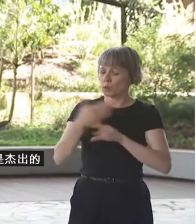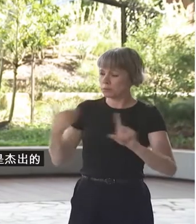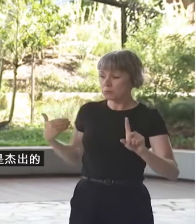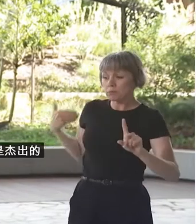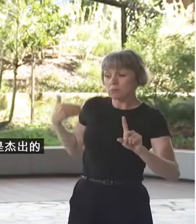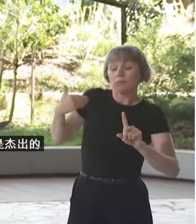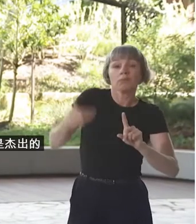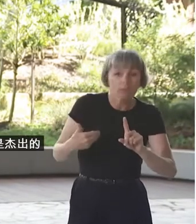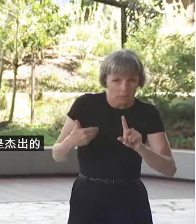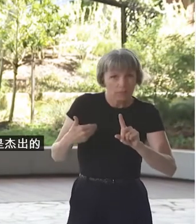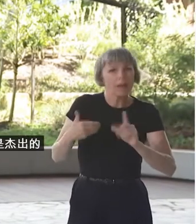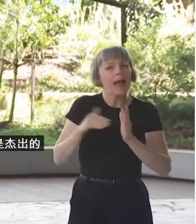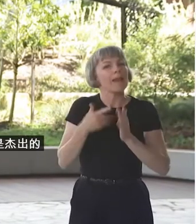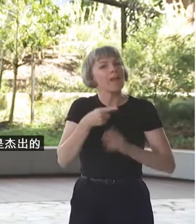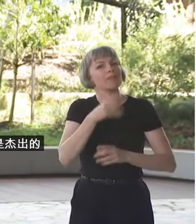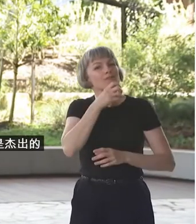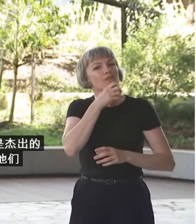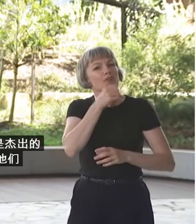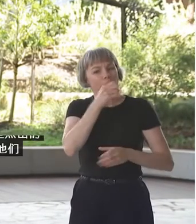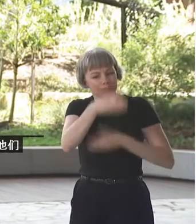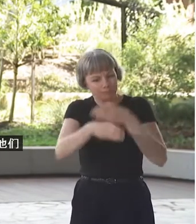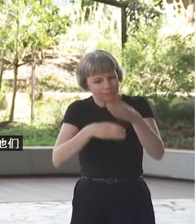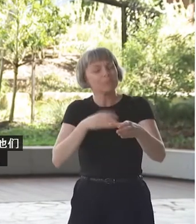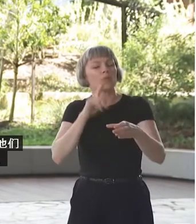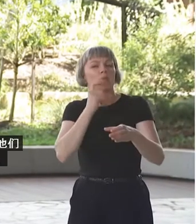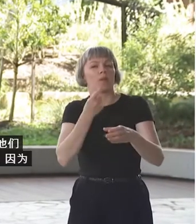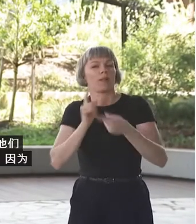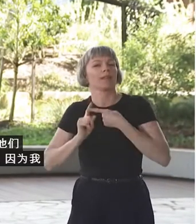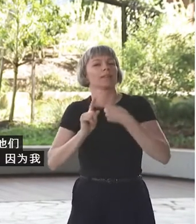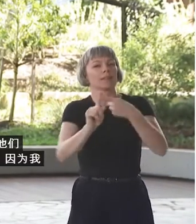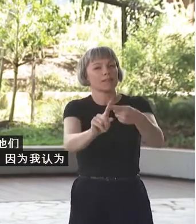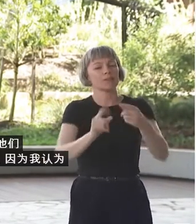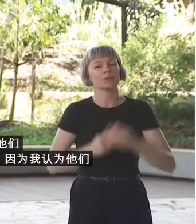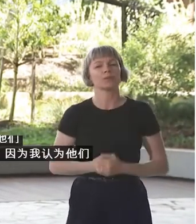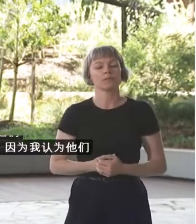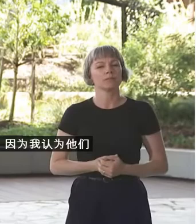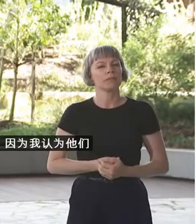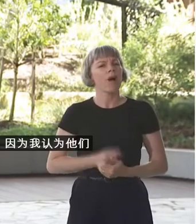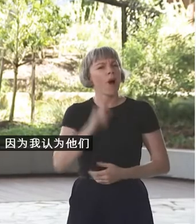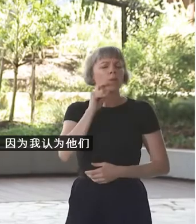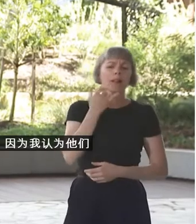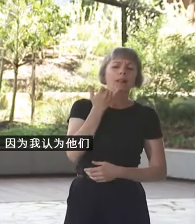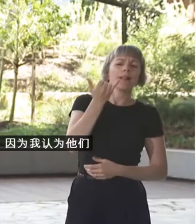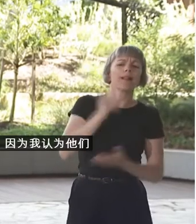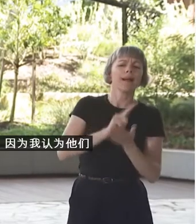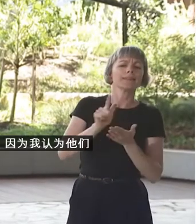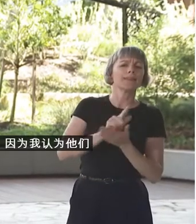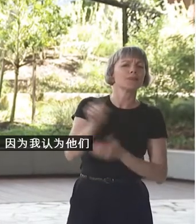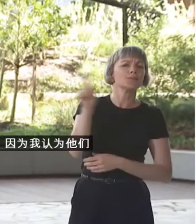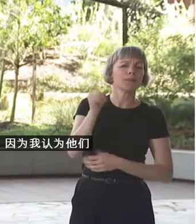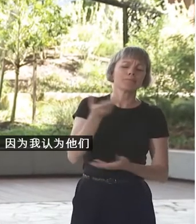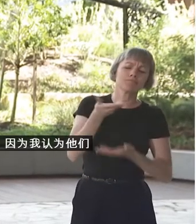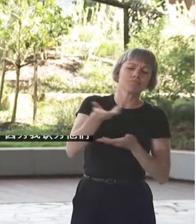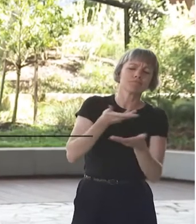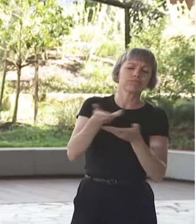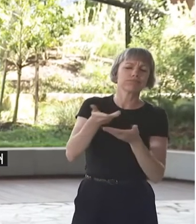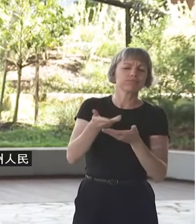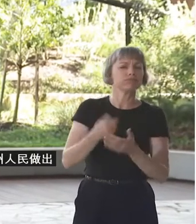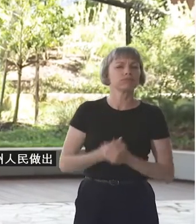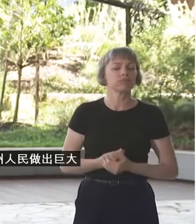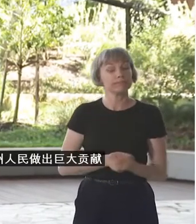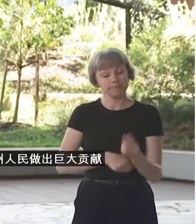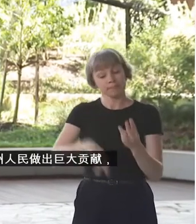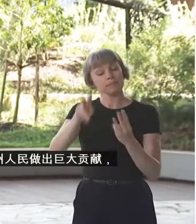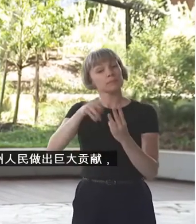are also outstanding individuals, and I'll be contacting them later today because I think that they have a great contribution to make to